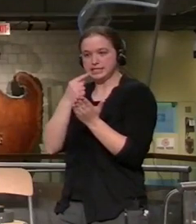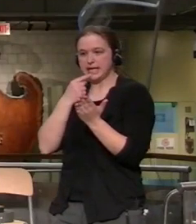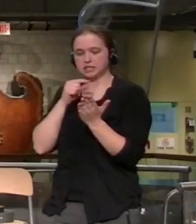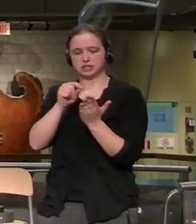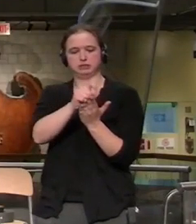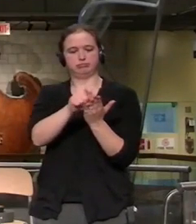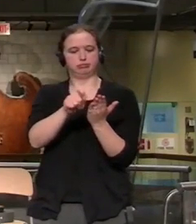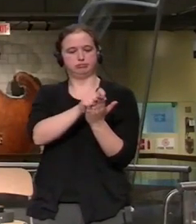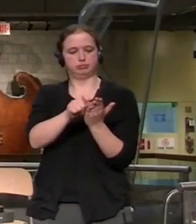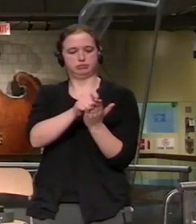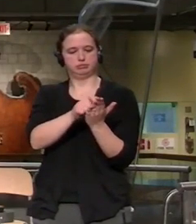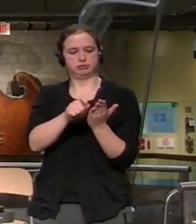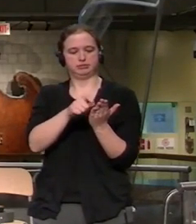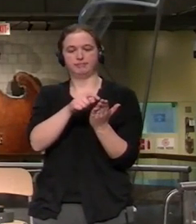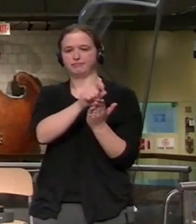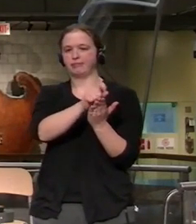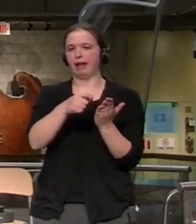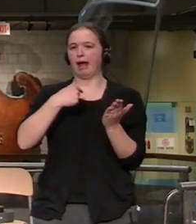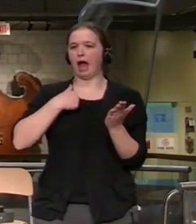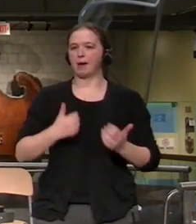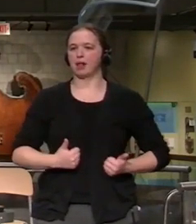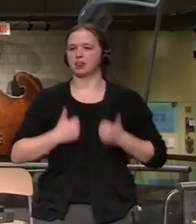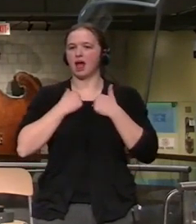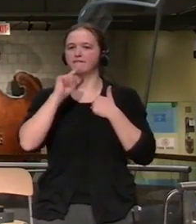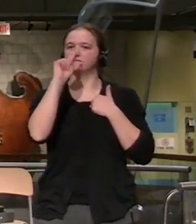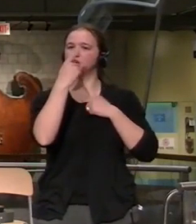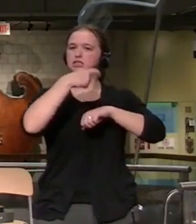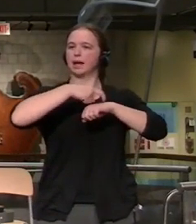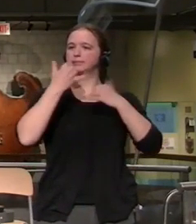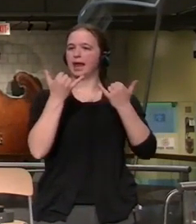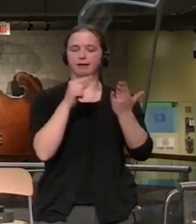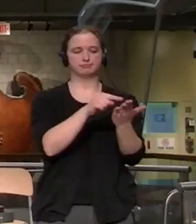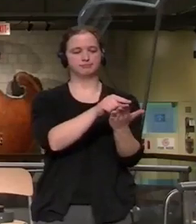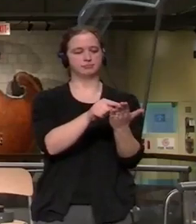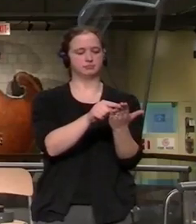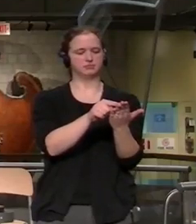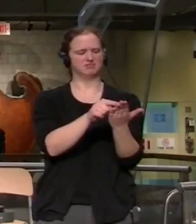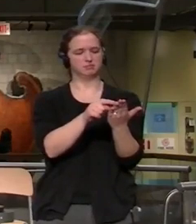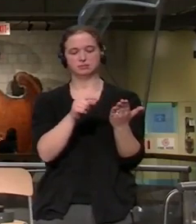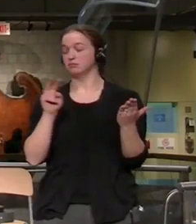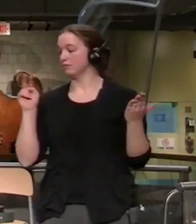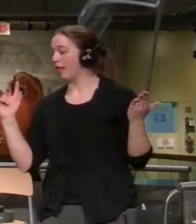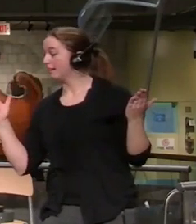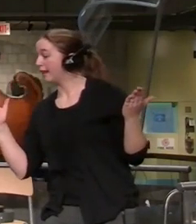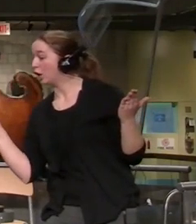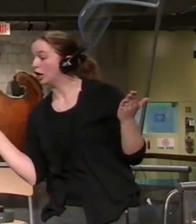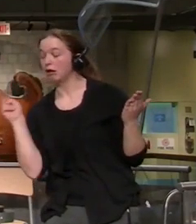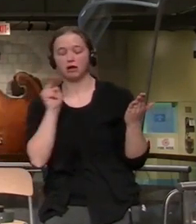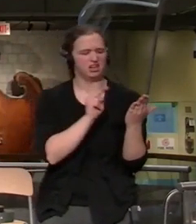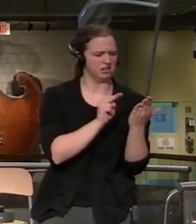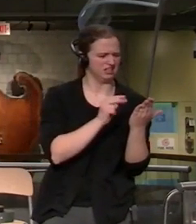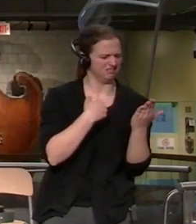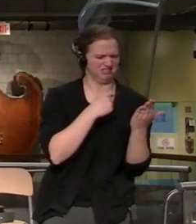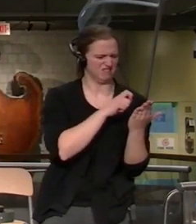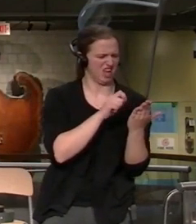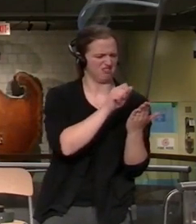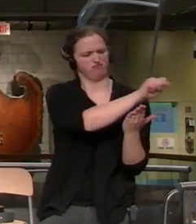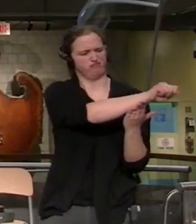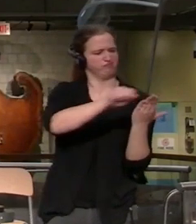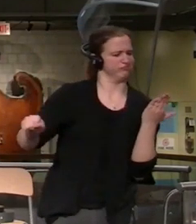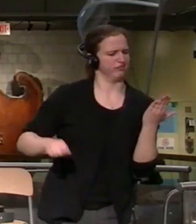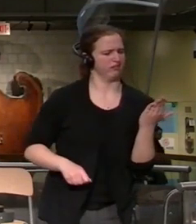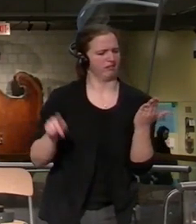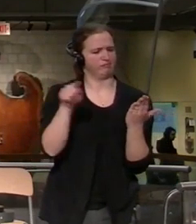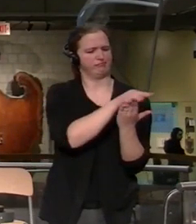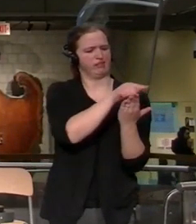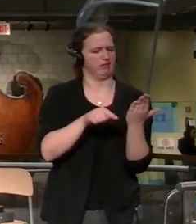alive for the first time today. Then he comes back to it a couple seconds later and says, I didn't write that. He scratches it out. I am alive for the first